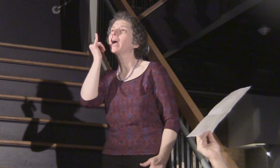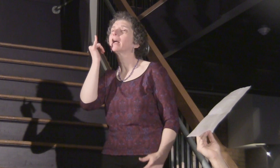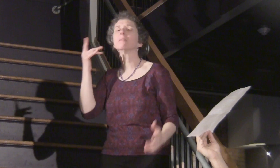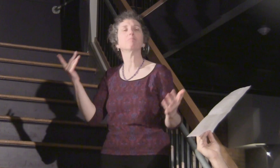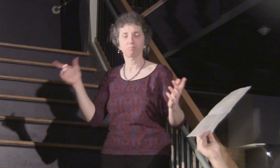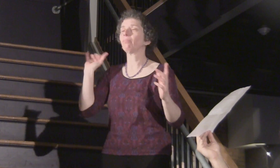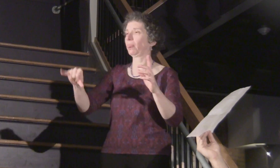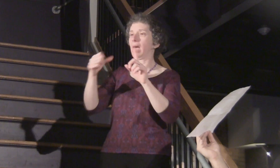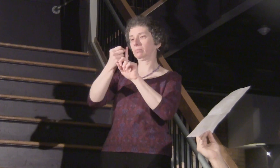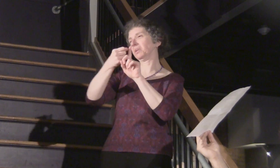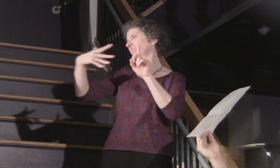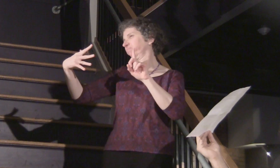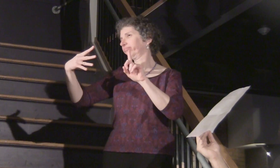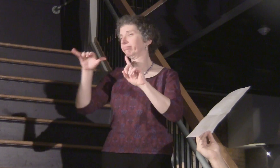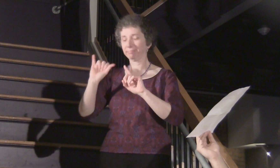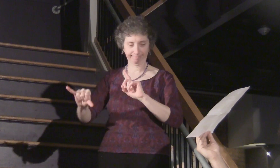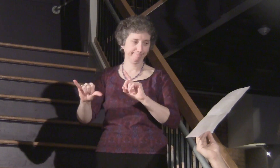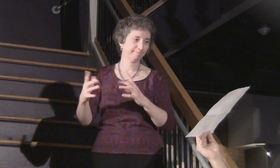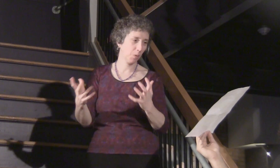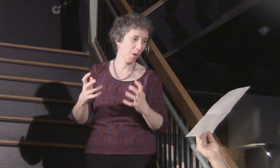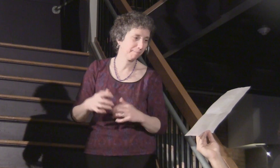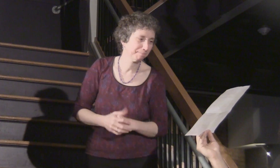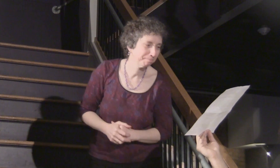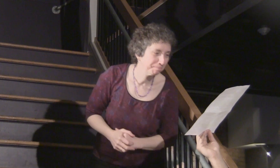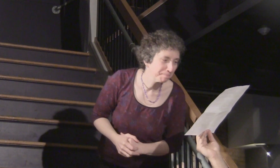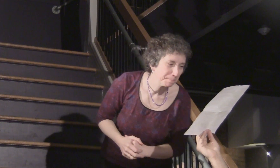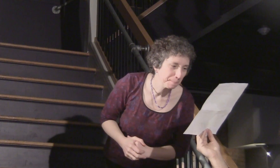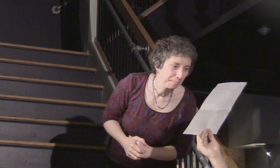is it important? So really, I'm just going to discuss that a little bit.